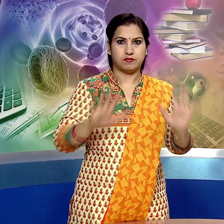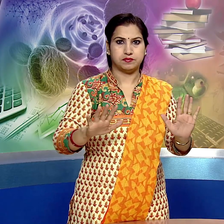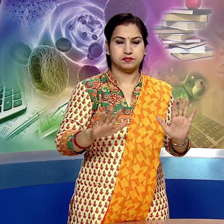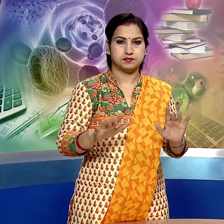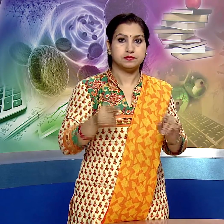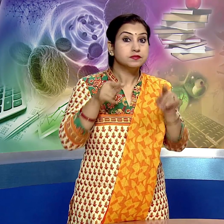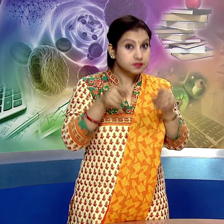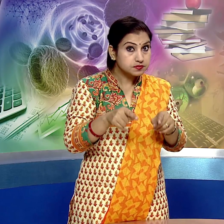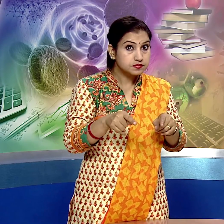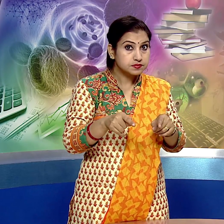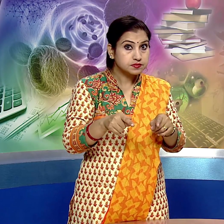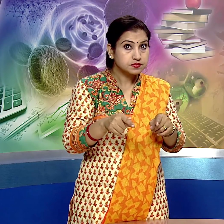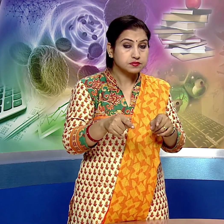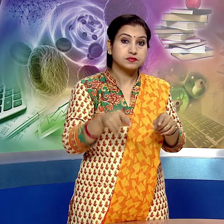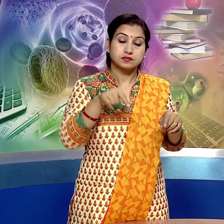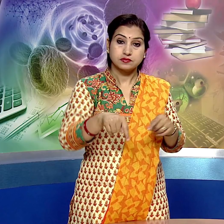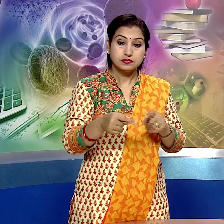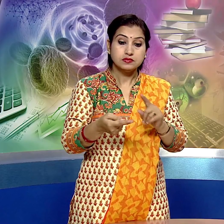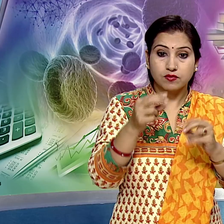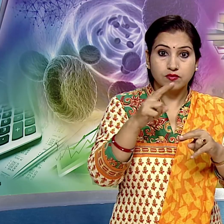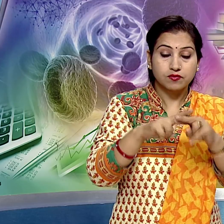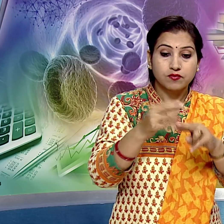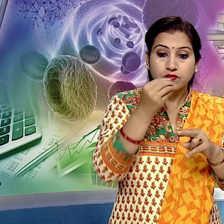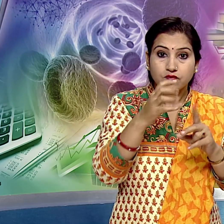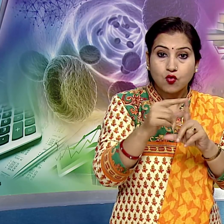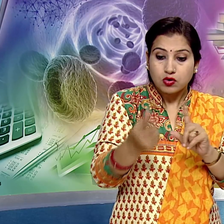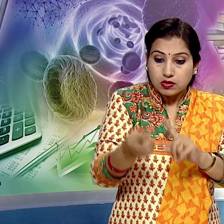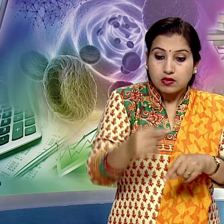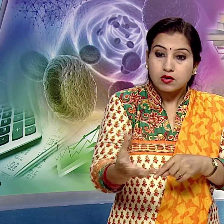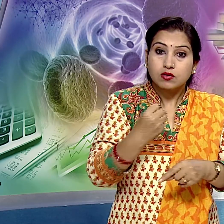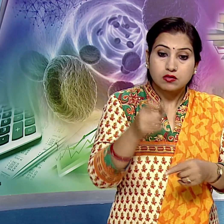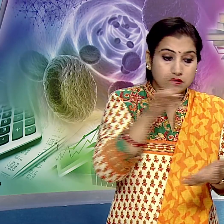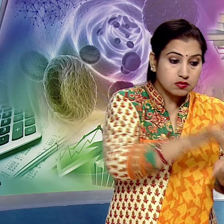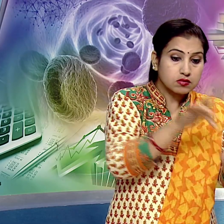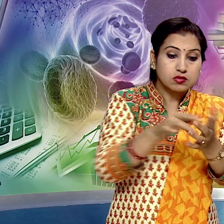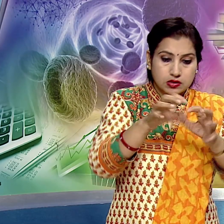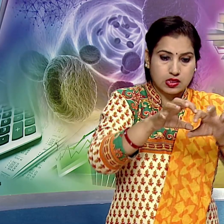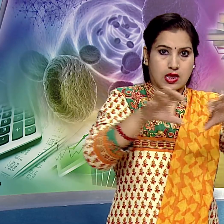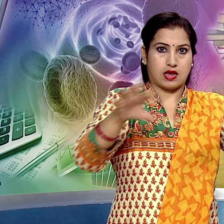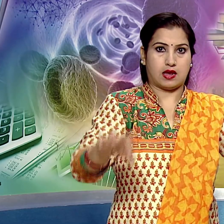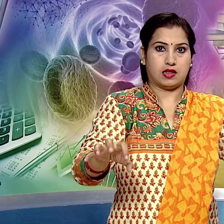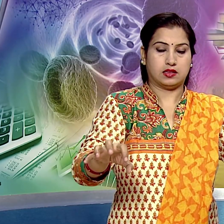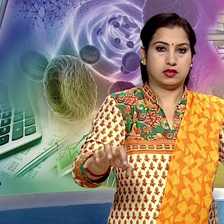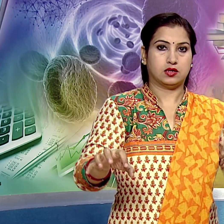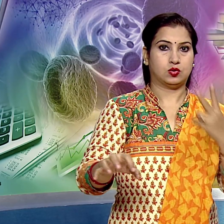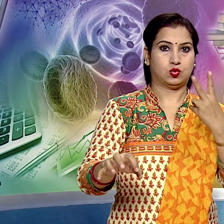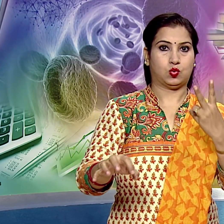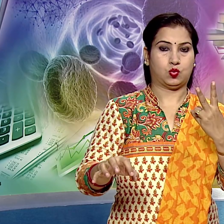Therefore, according to the sources and origin of food, we divide the food groups into mainly